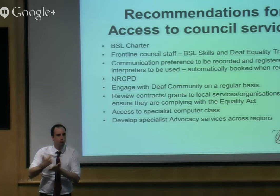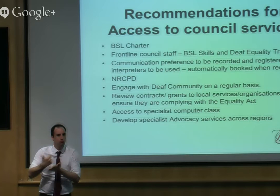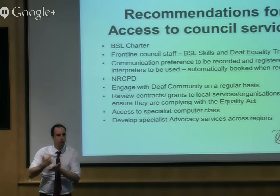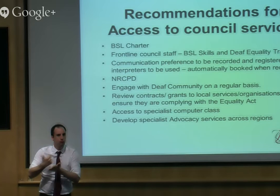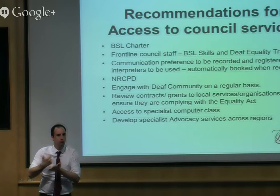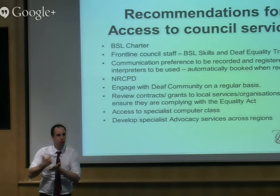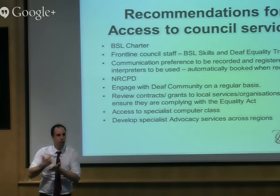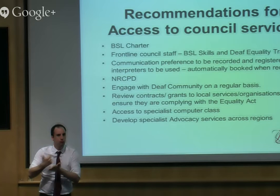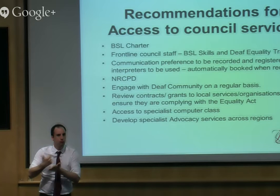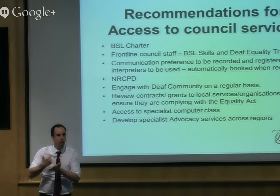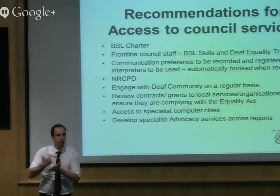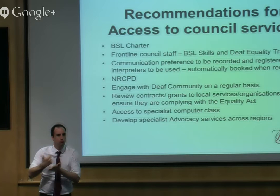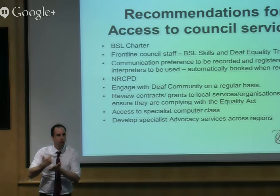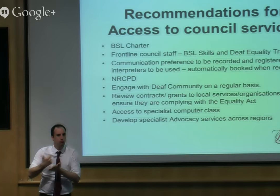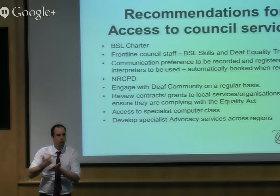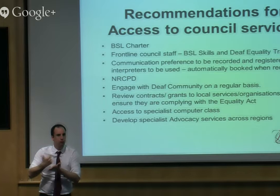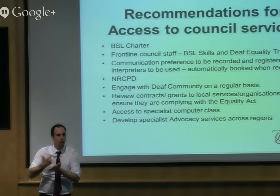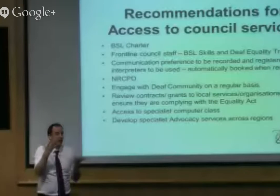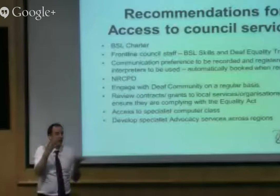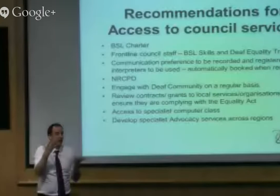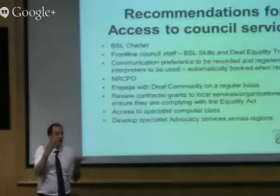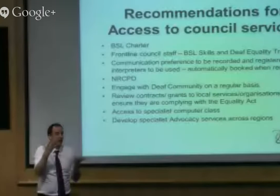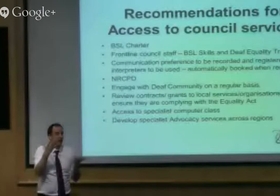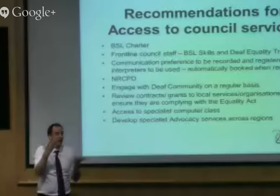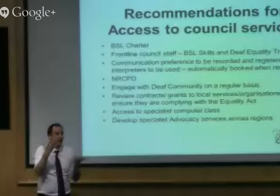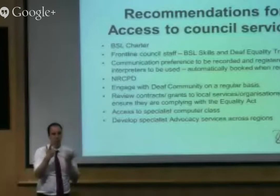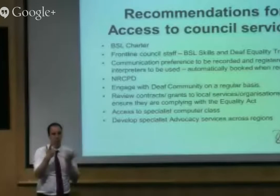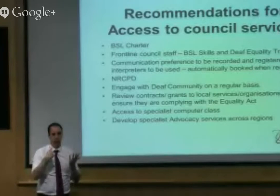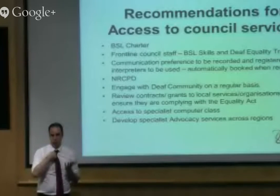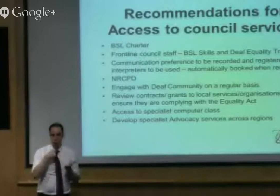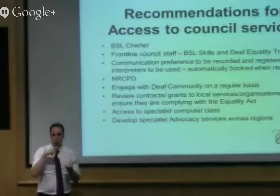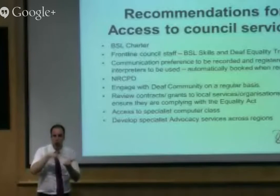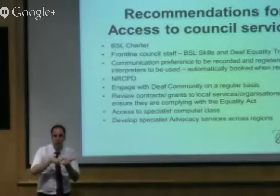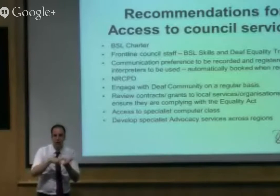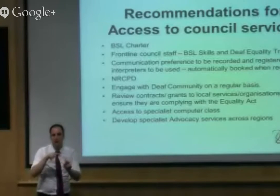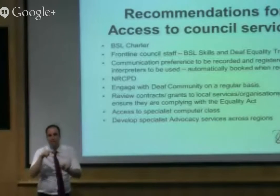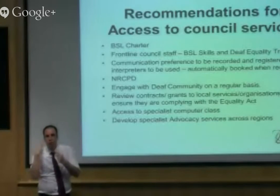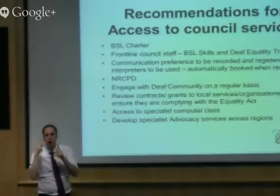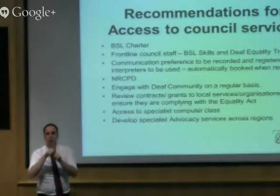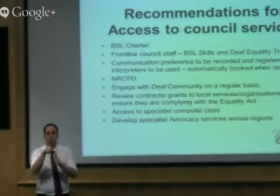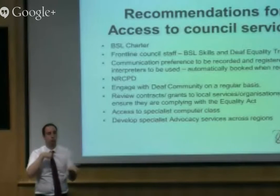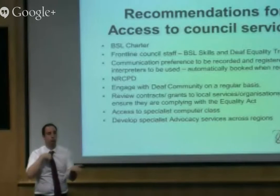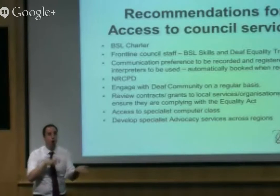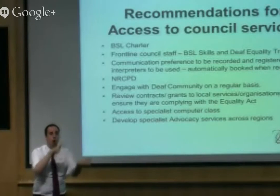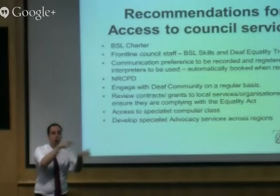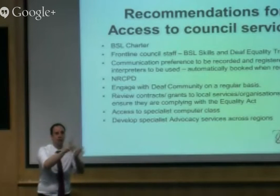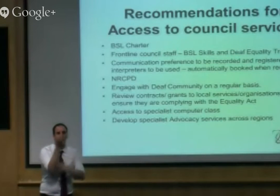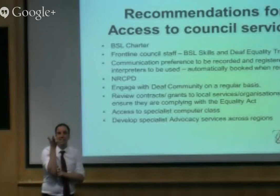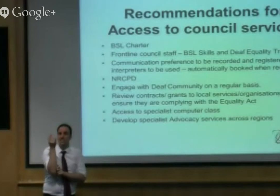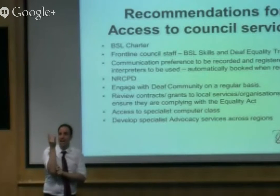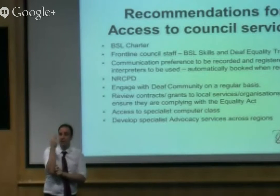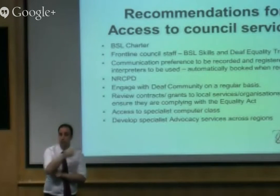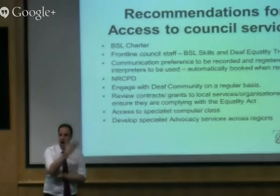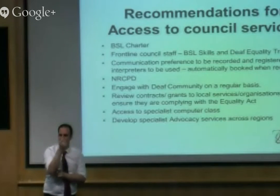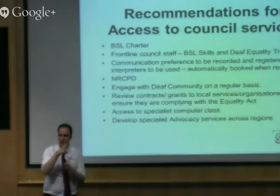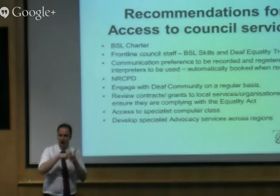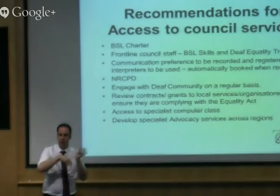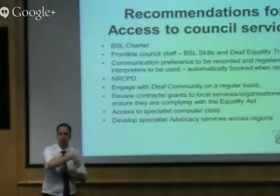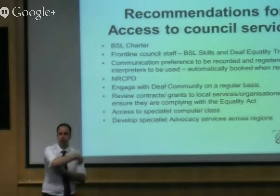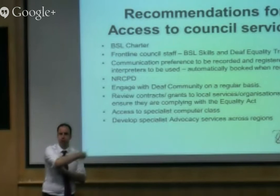registered interpreters. There should be consistent and continuous engagement with the deaf community. We felt that, for example,